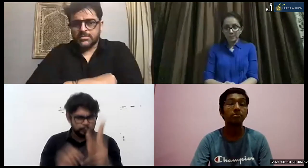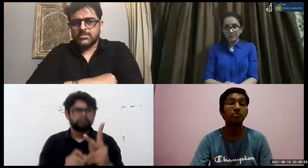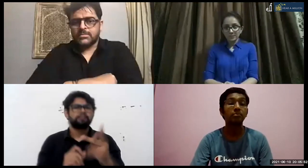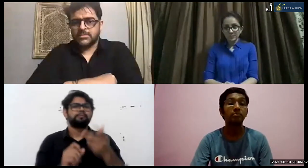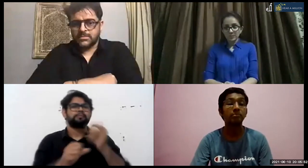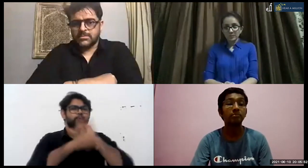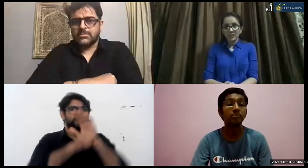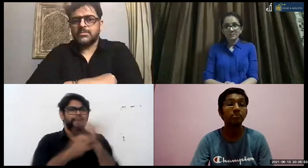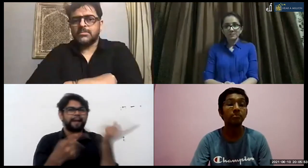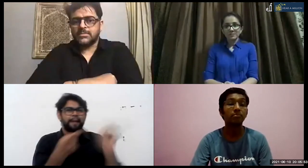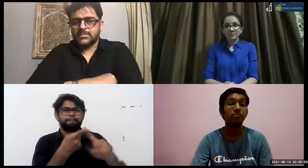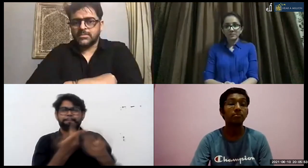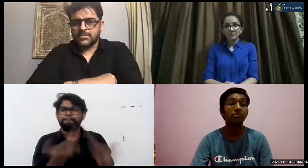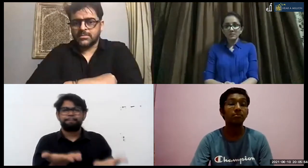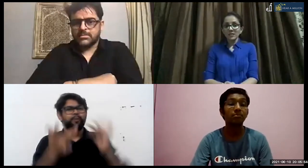them.